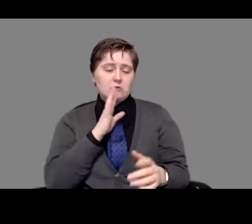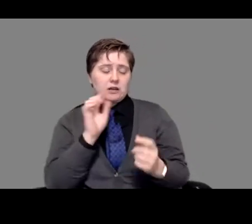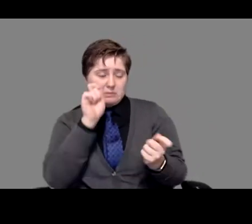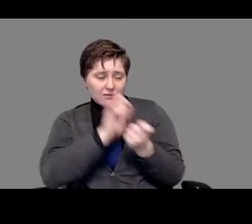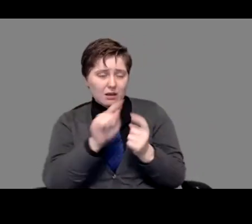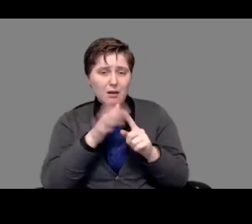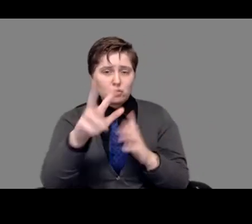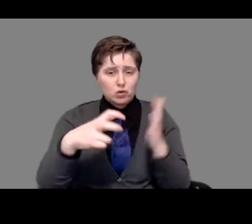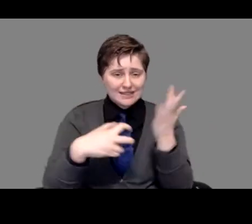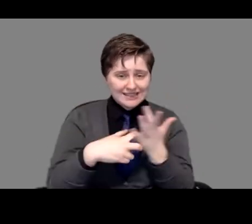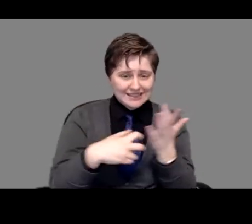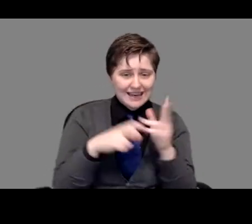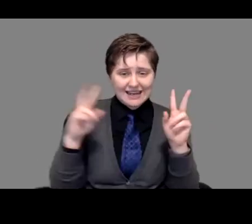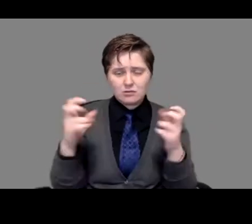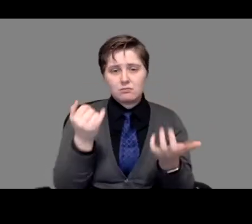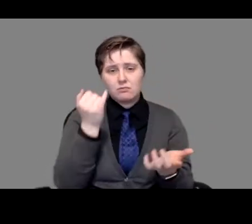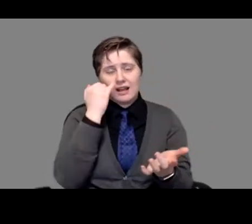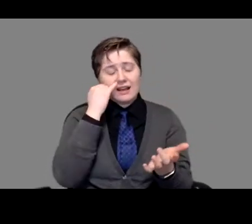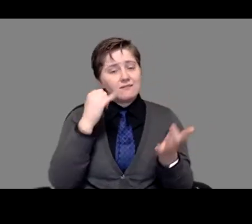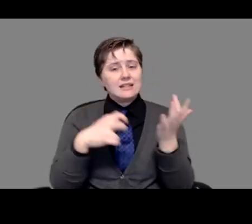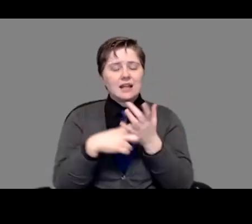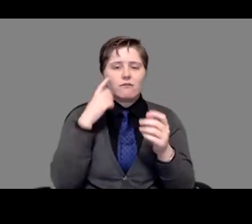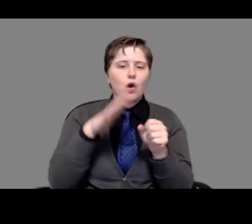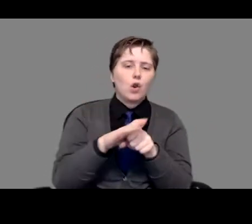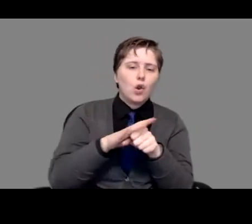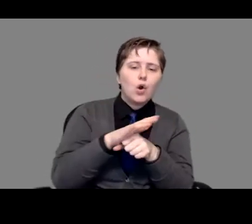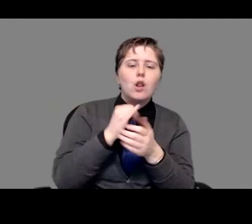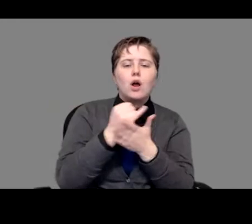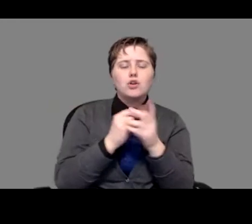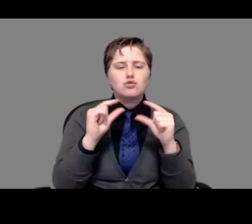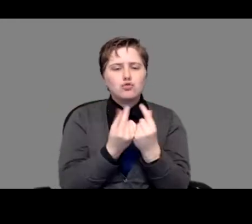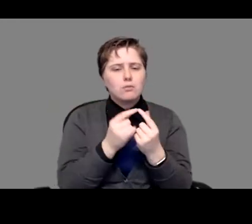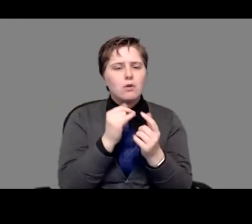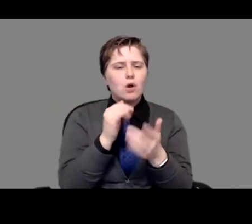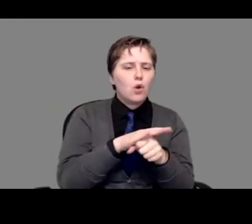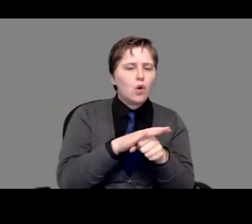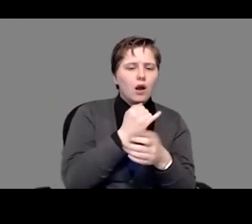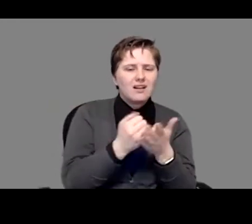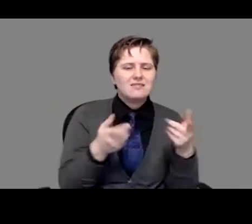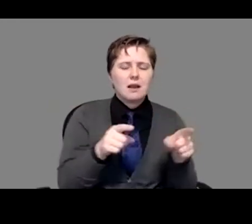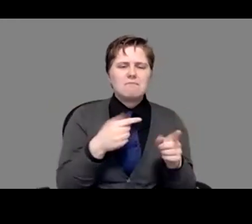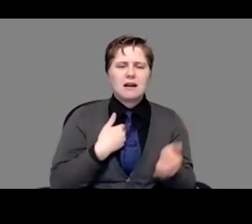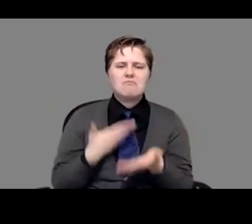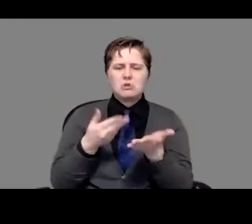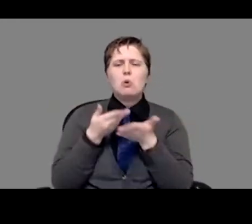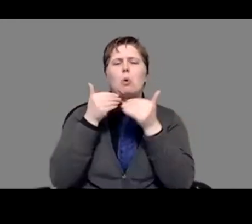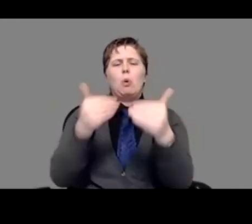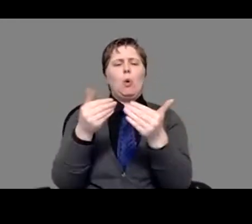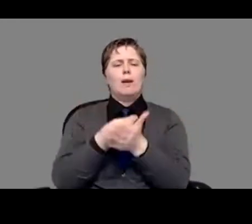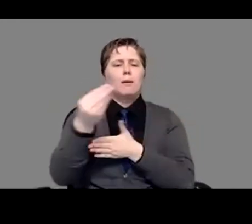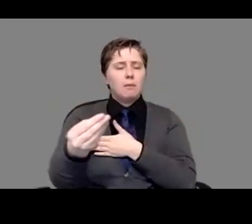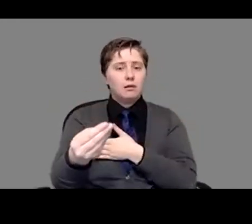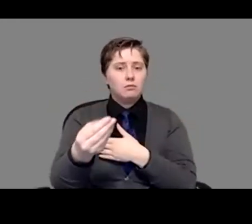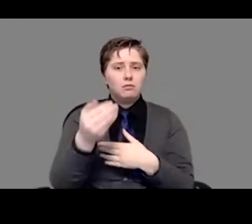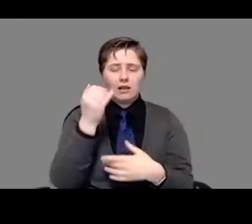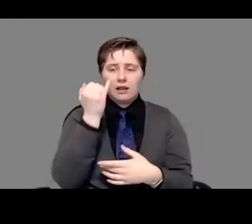ticket issues, if it's a ticket for a local arts organization or event, I would go ahead and buy it at this time. And if you get to a point